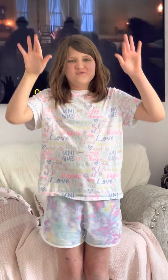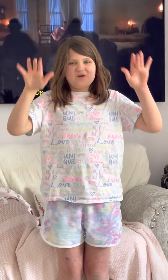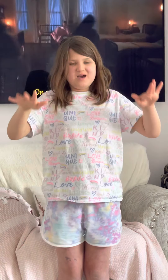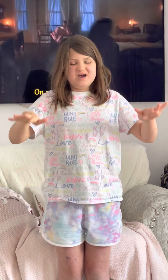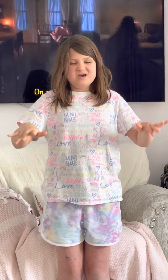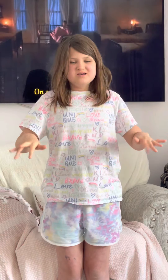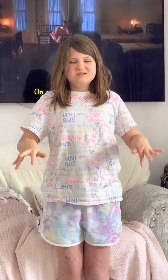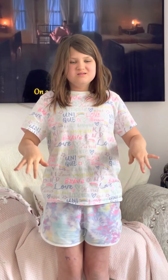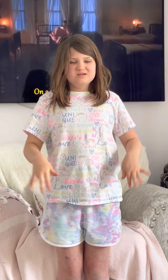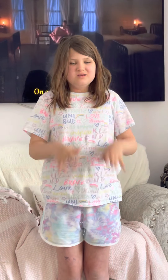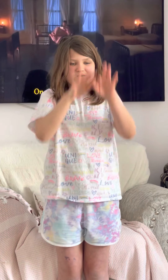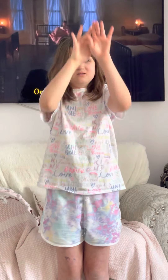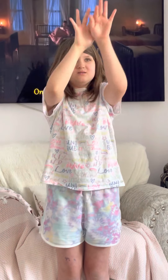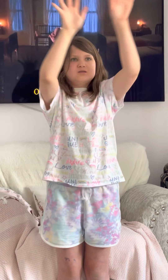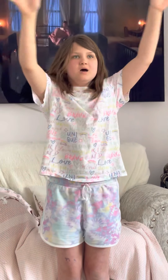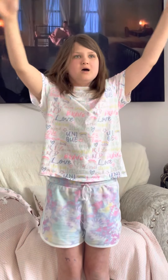a rainy day.